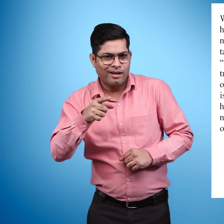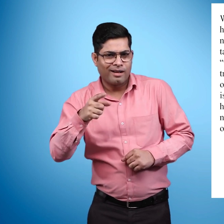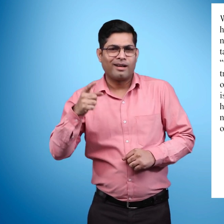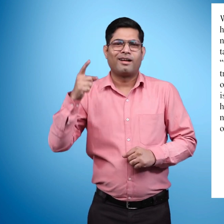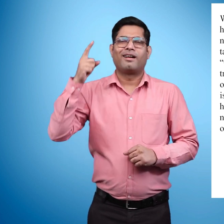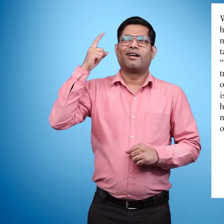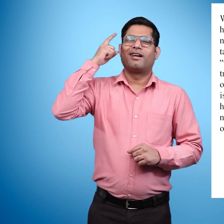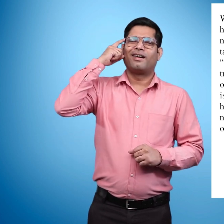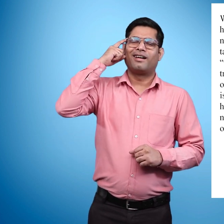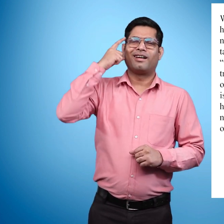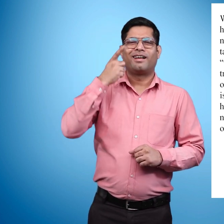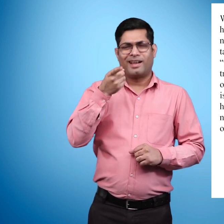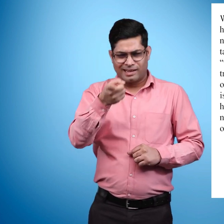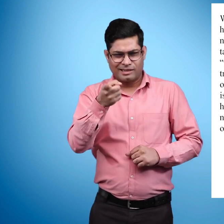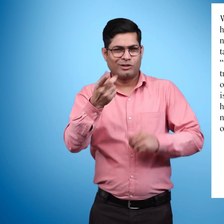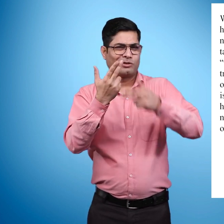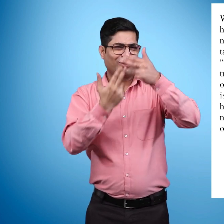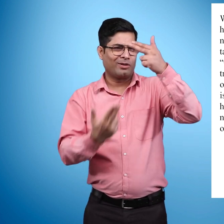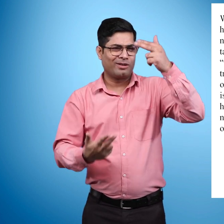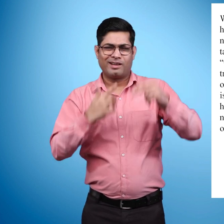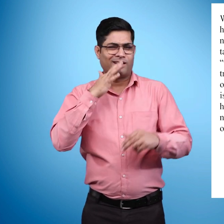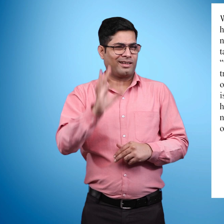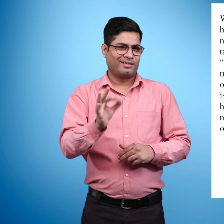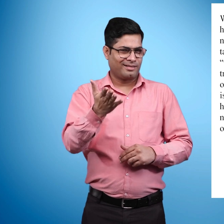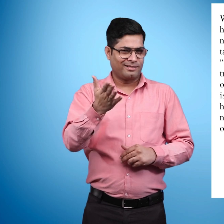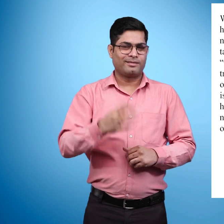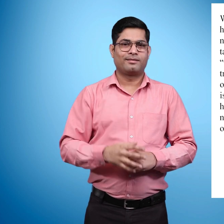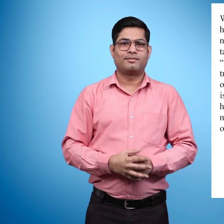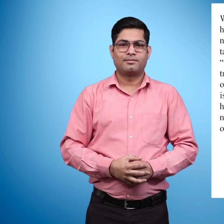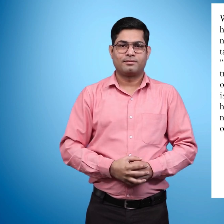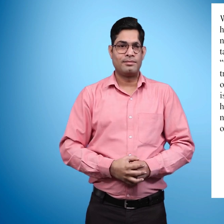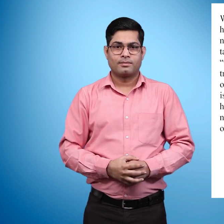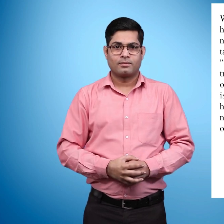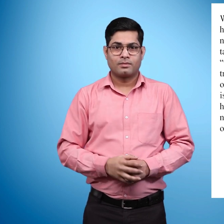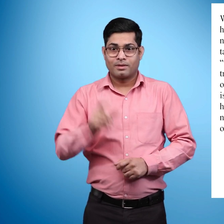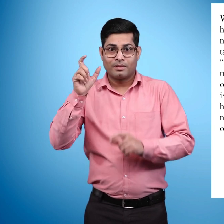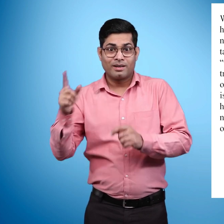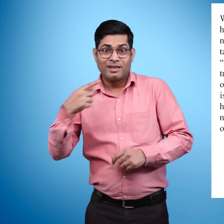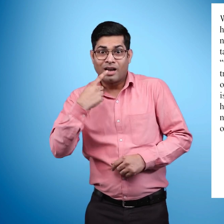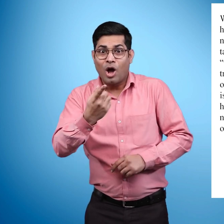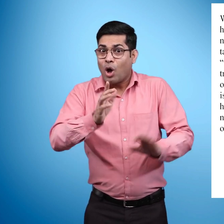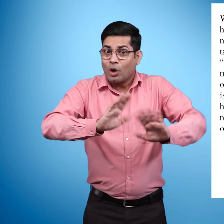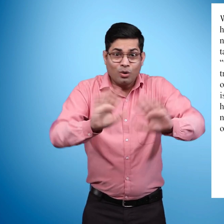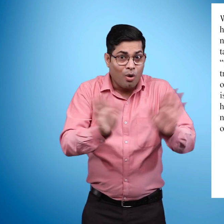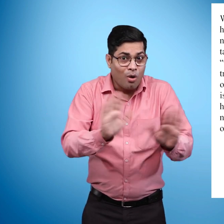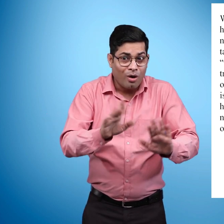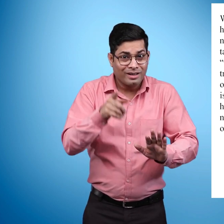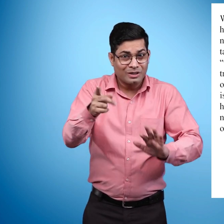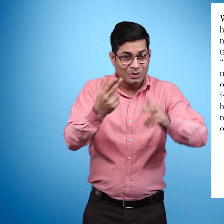nonchalantly. "I think it's just a fairy tale." "Oh no," said one of